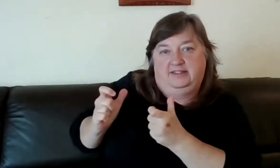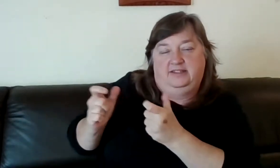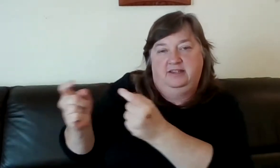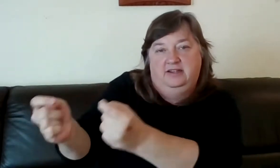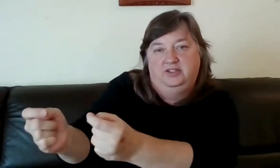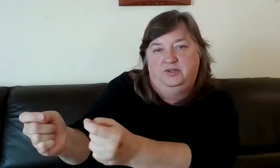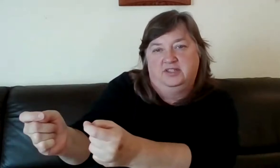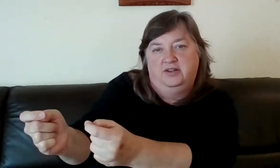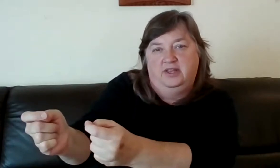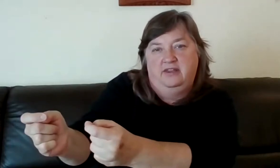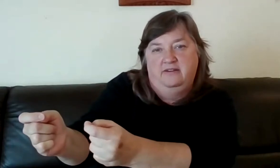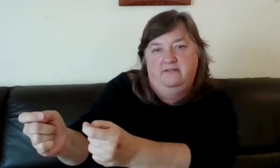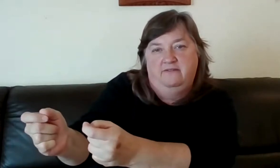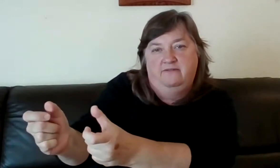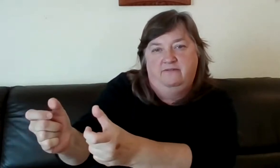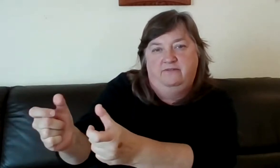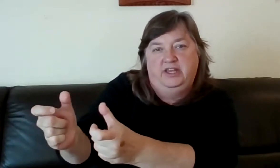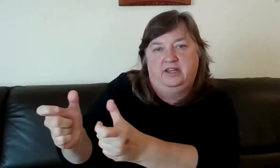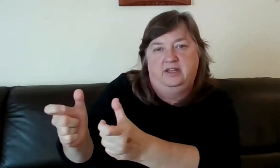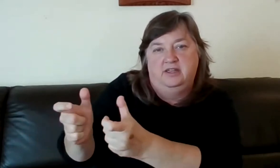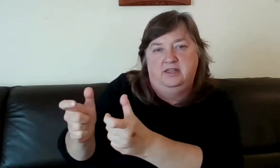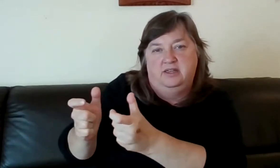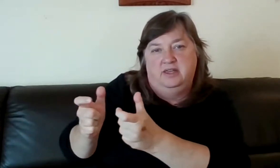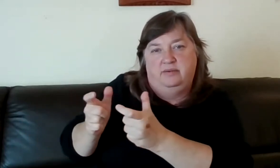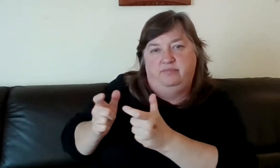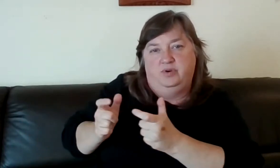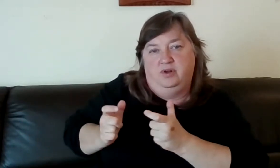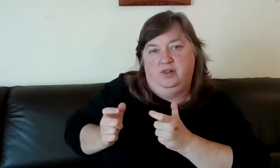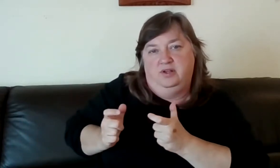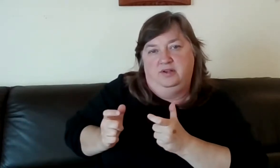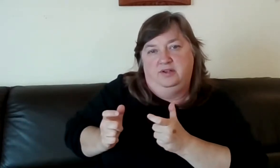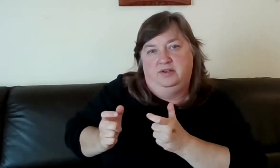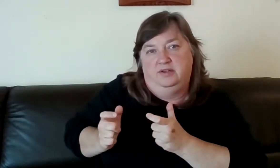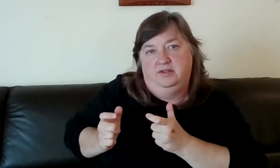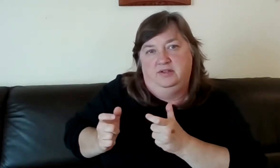fast. I'll do it slowly. Flick and pull.